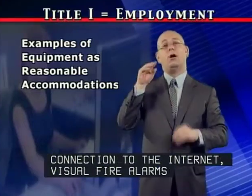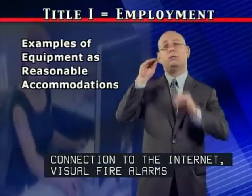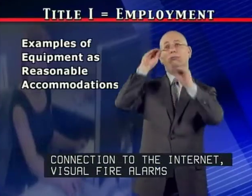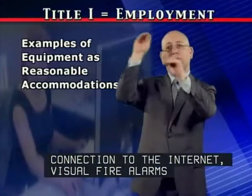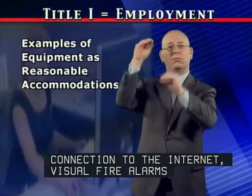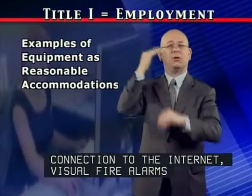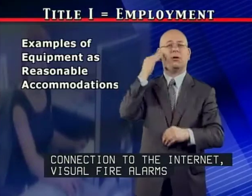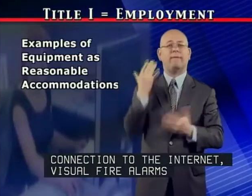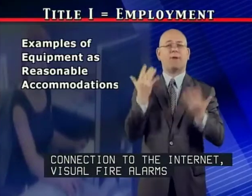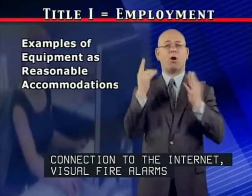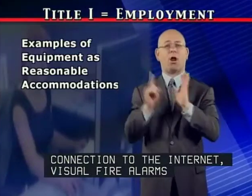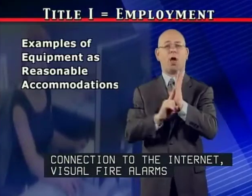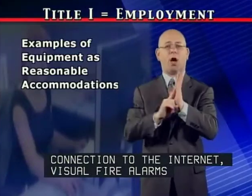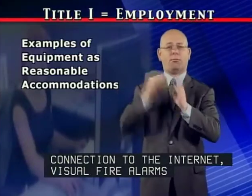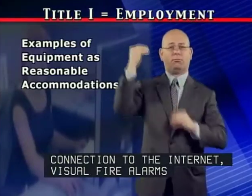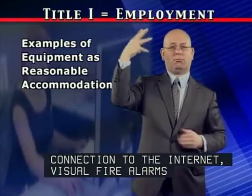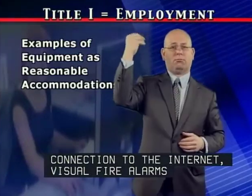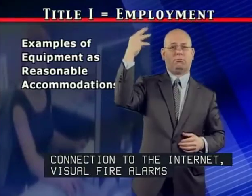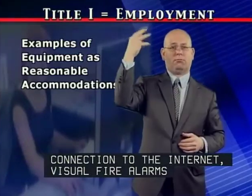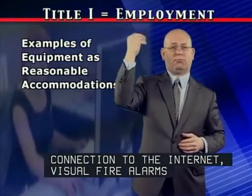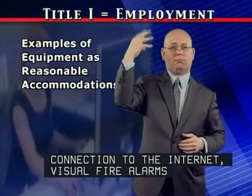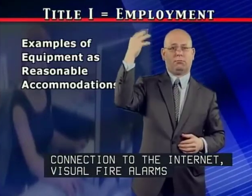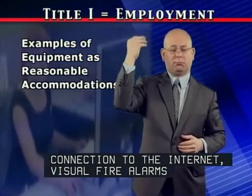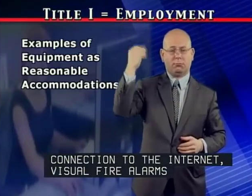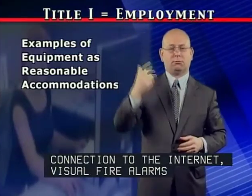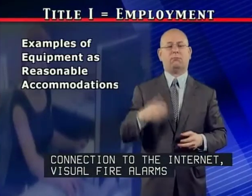to the internet, visual fire alarms,